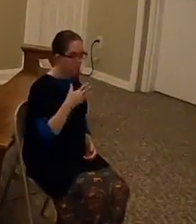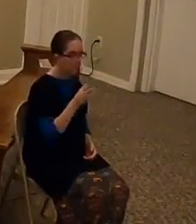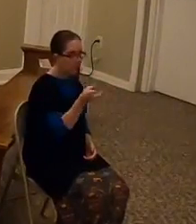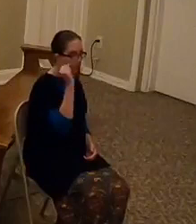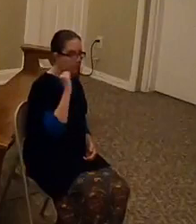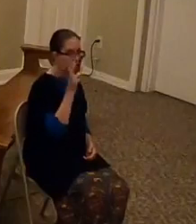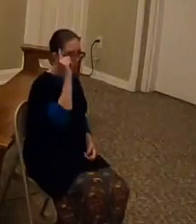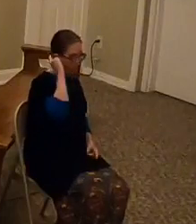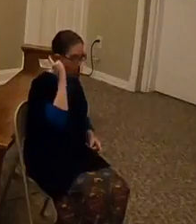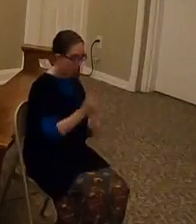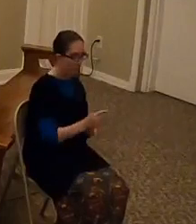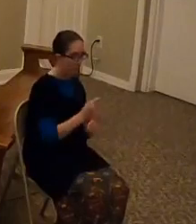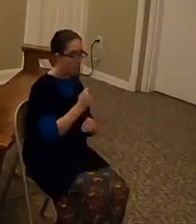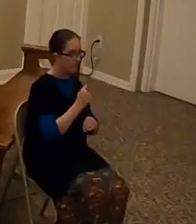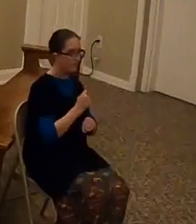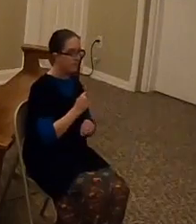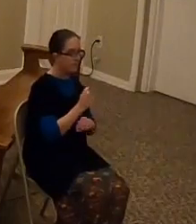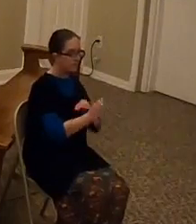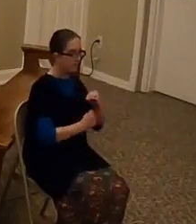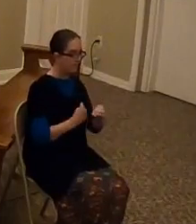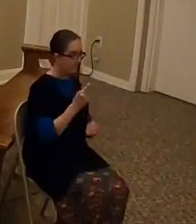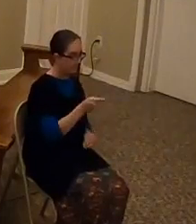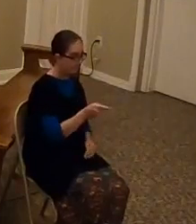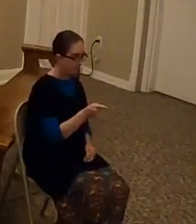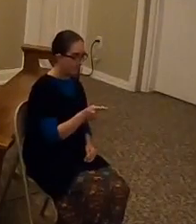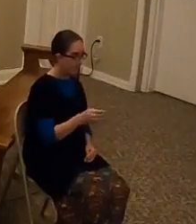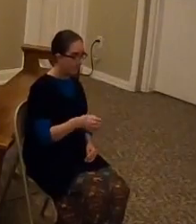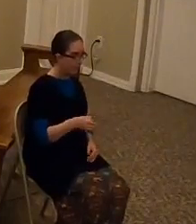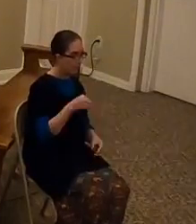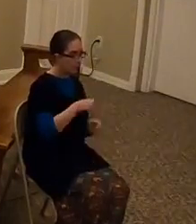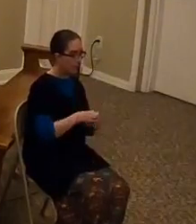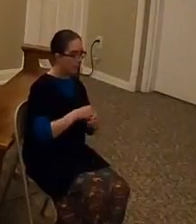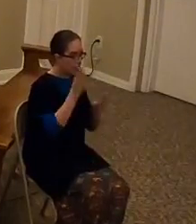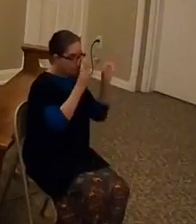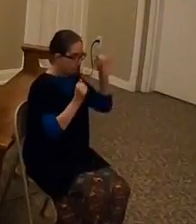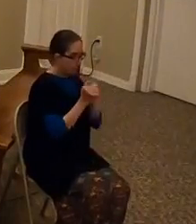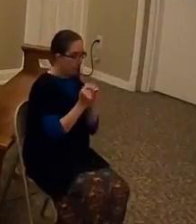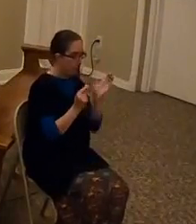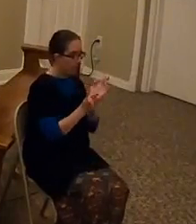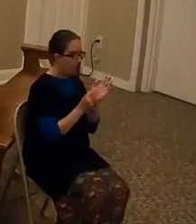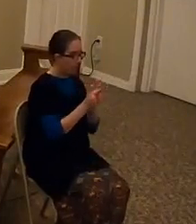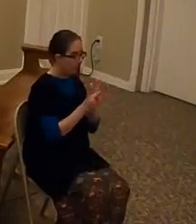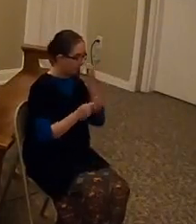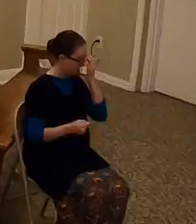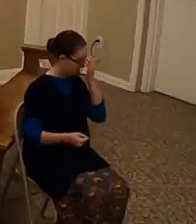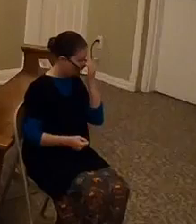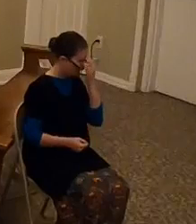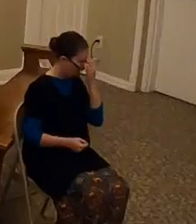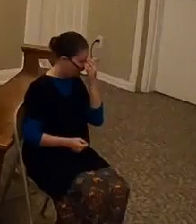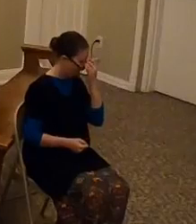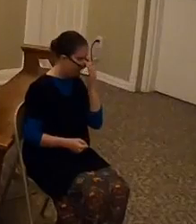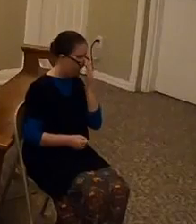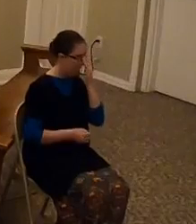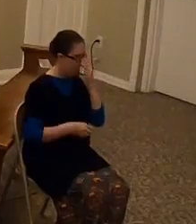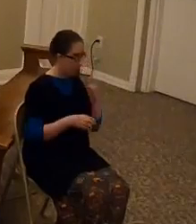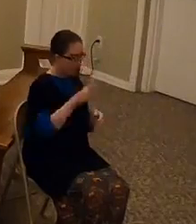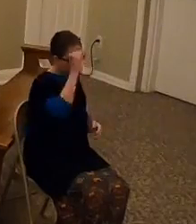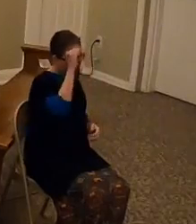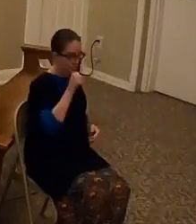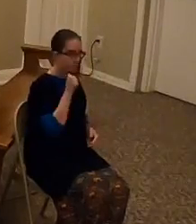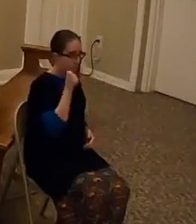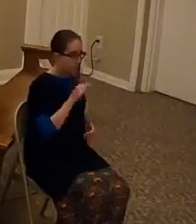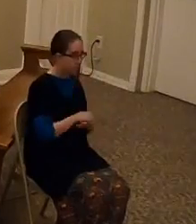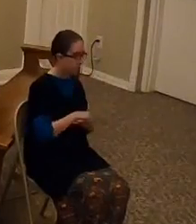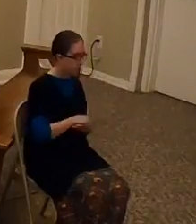was no righteousness about you. You got in trouble with the law. You got in trouble, you know, with your spouse. You got in